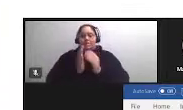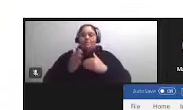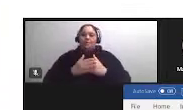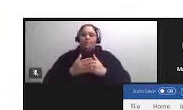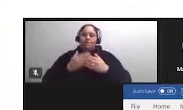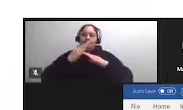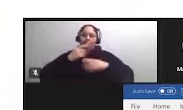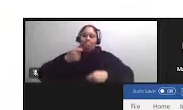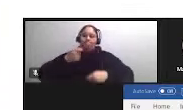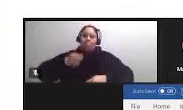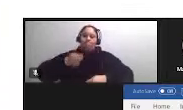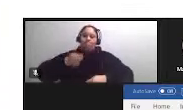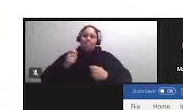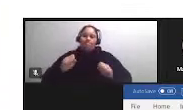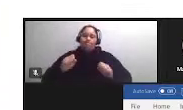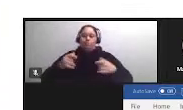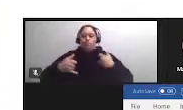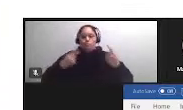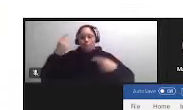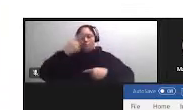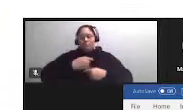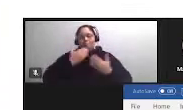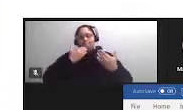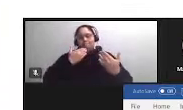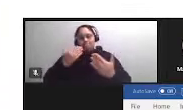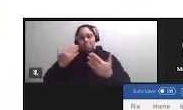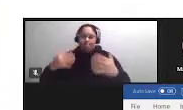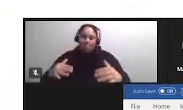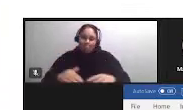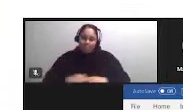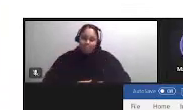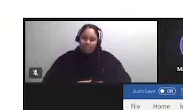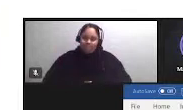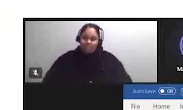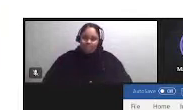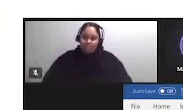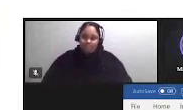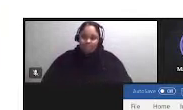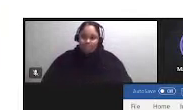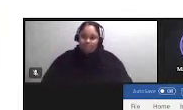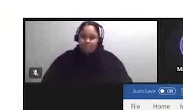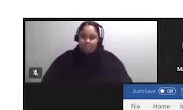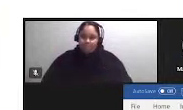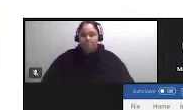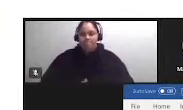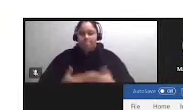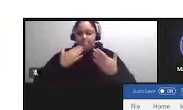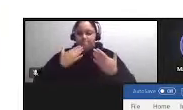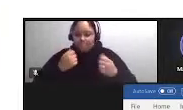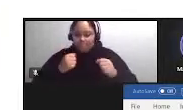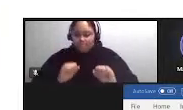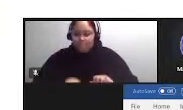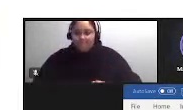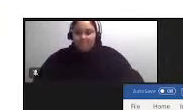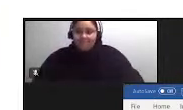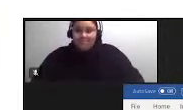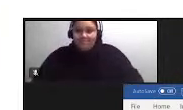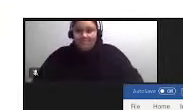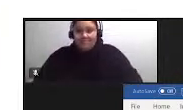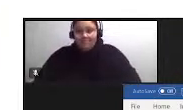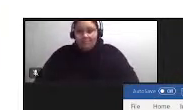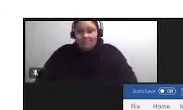is adjourned. Have a wonderful day ahead. Thank you so much. Thank you, Chair. Thank you,